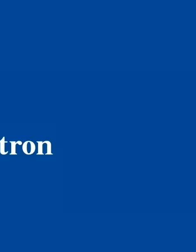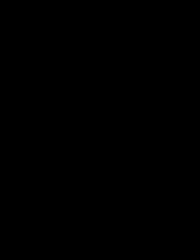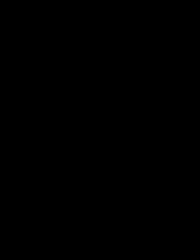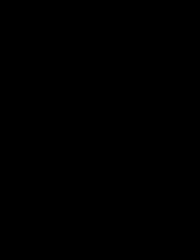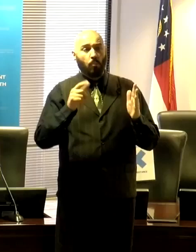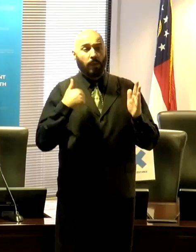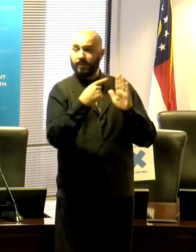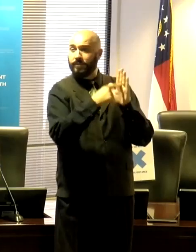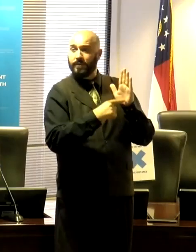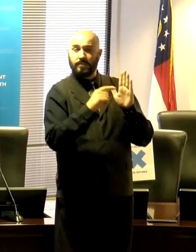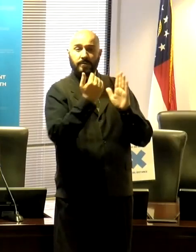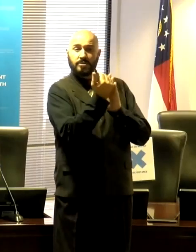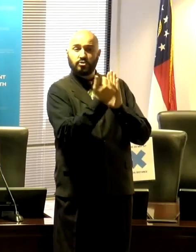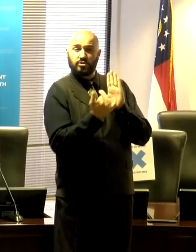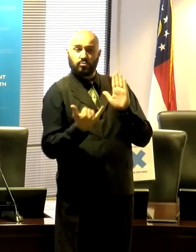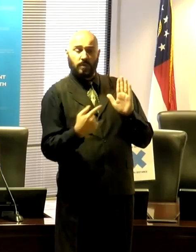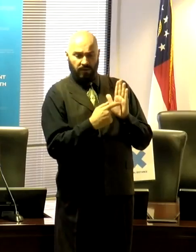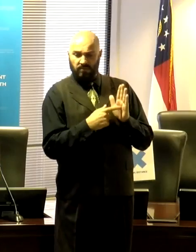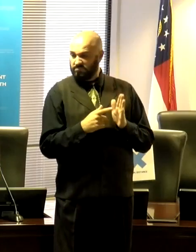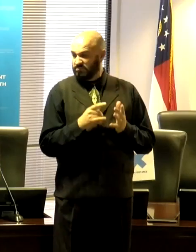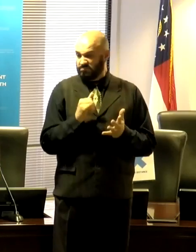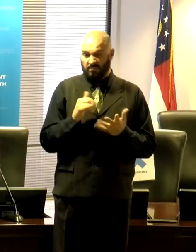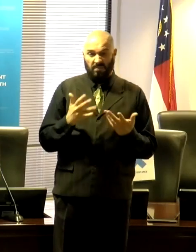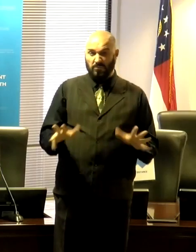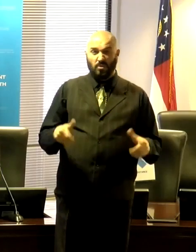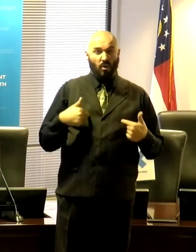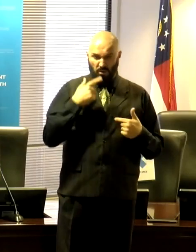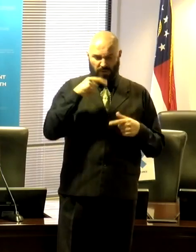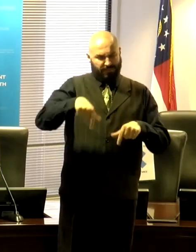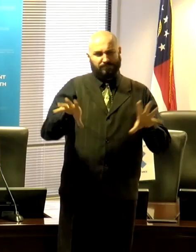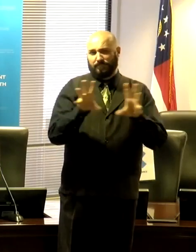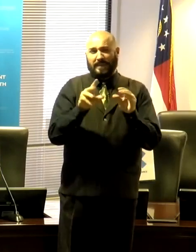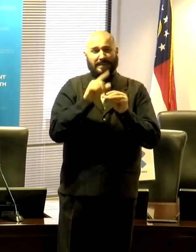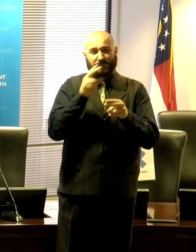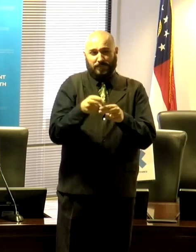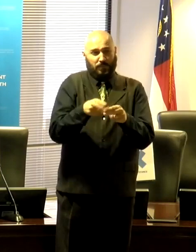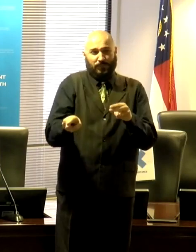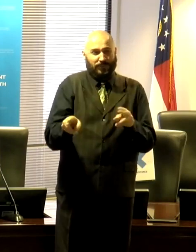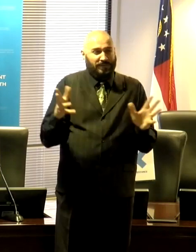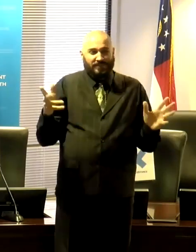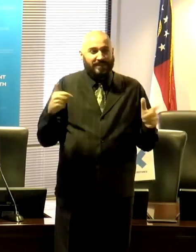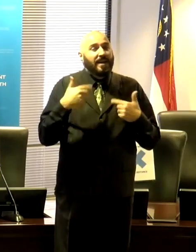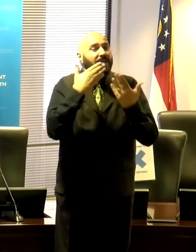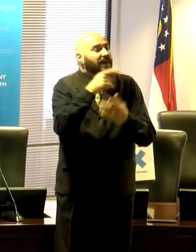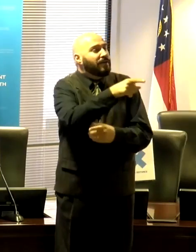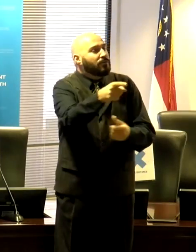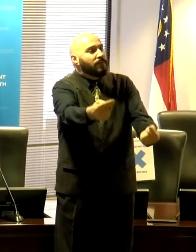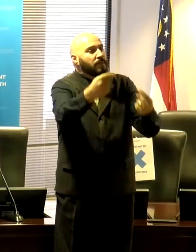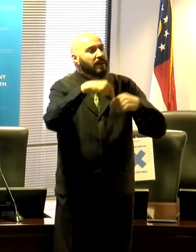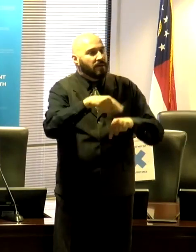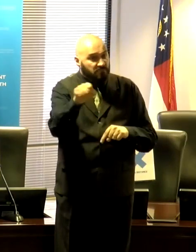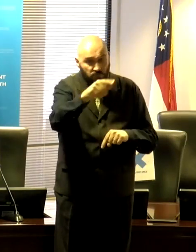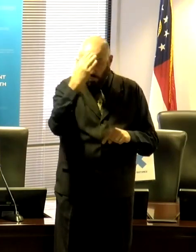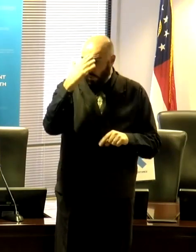items on our agenda today in our very brief meeting. Again, thank all of you for being here. Is there any new business? Anyone know of any